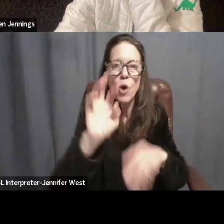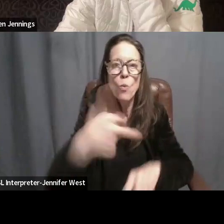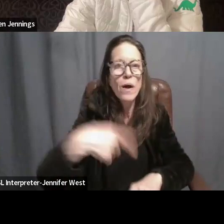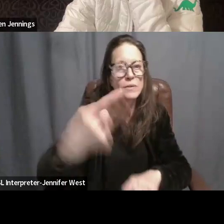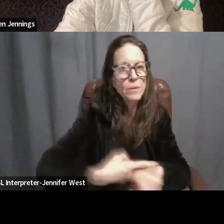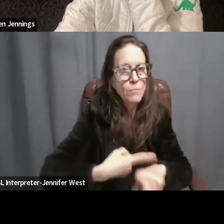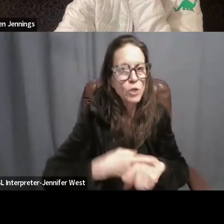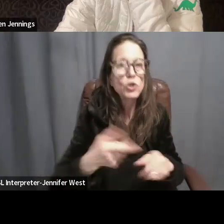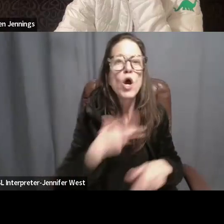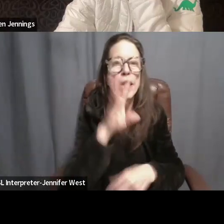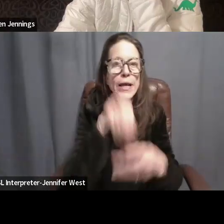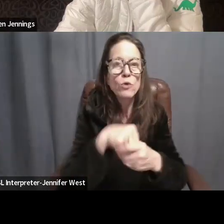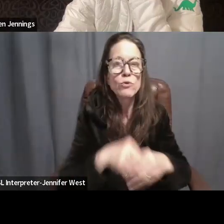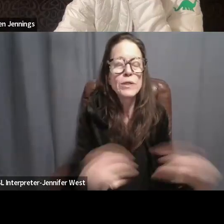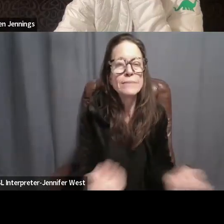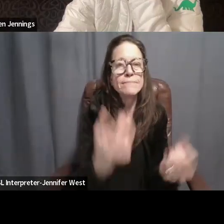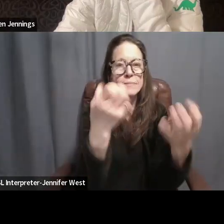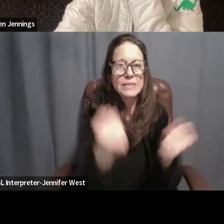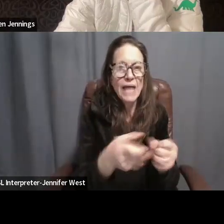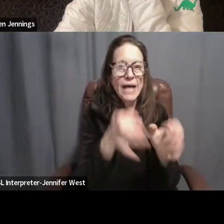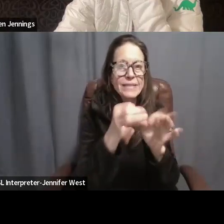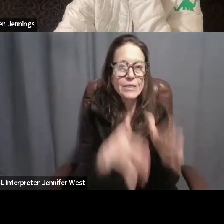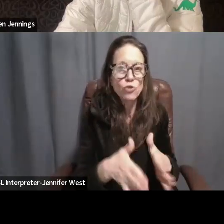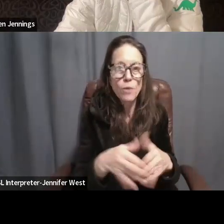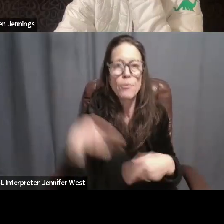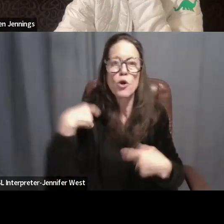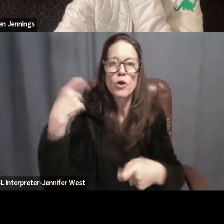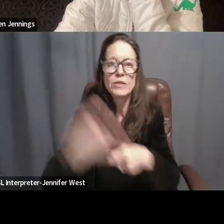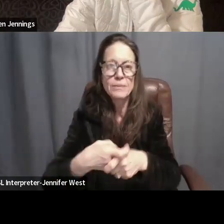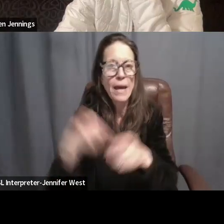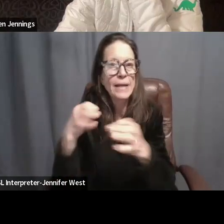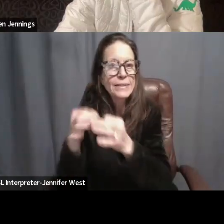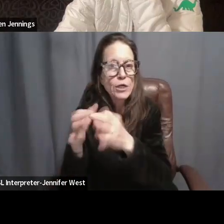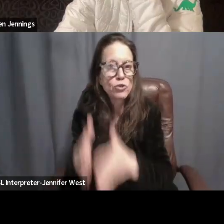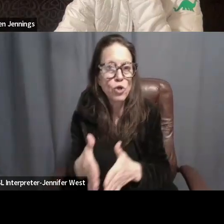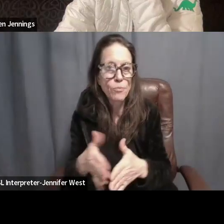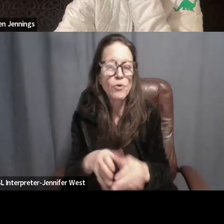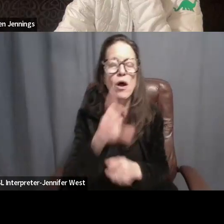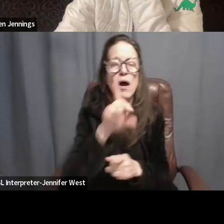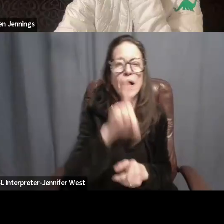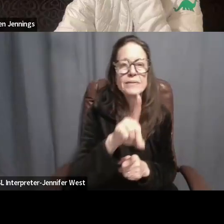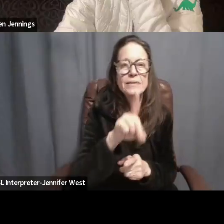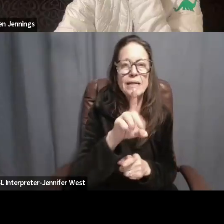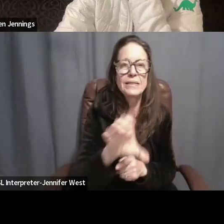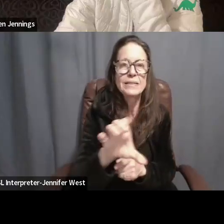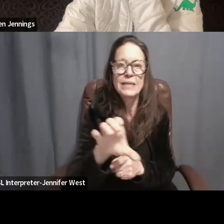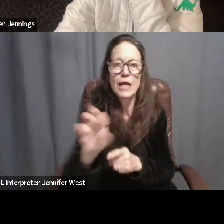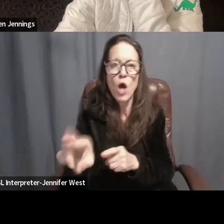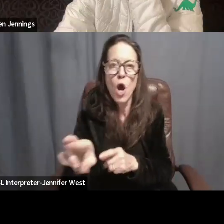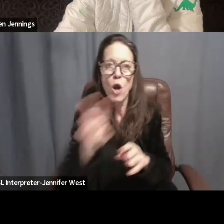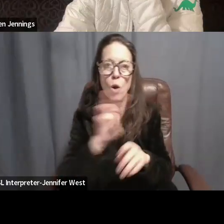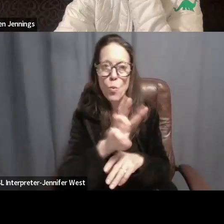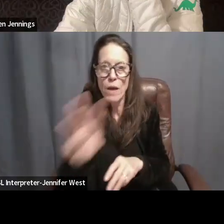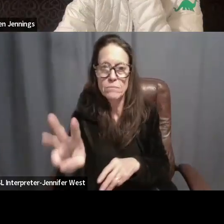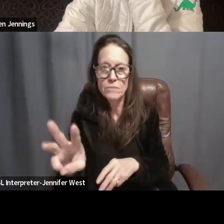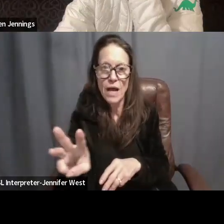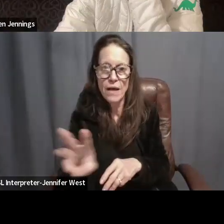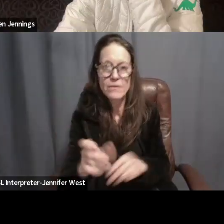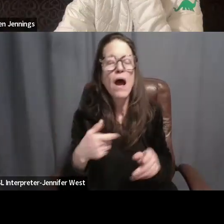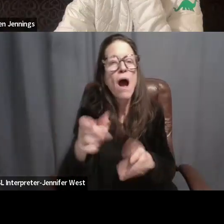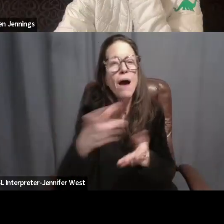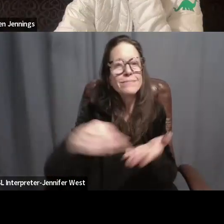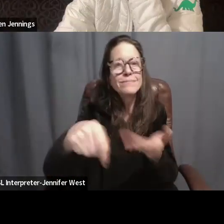and Spanish and archived on the PCR website. The next meeting will be focused on college